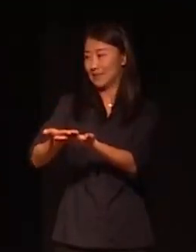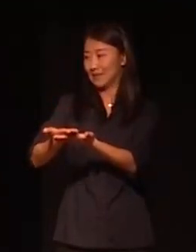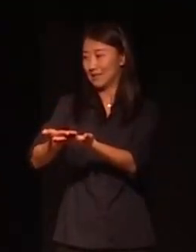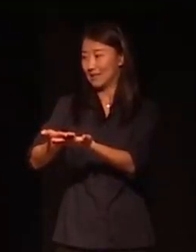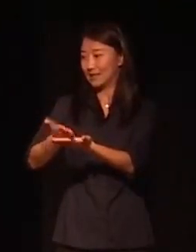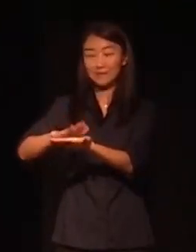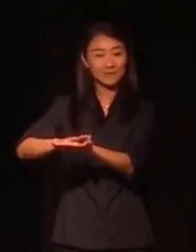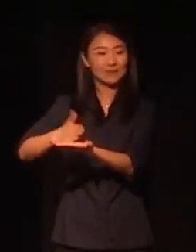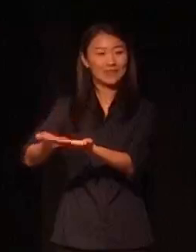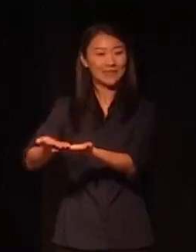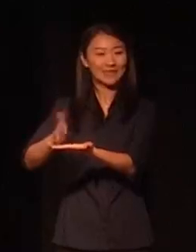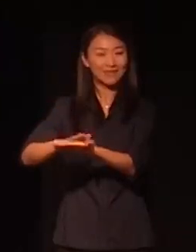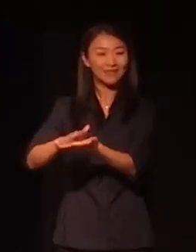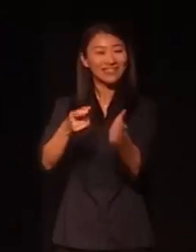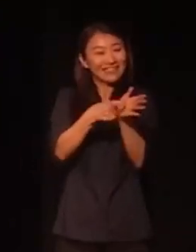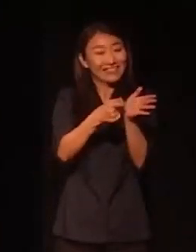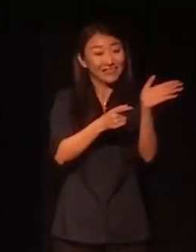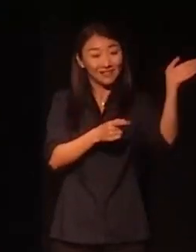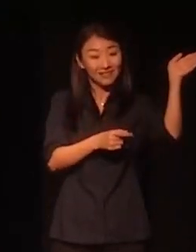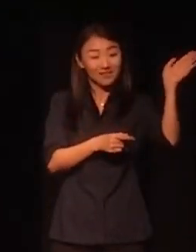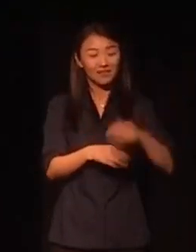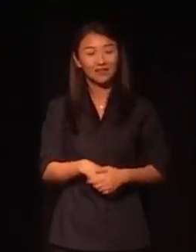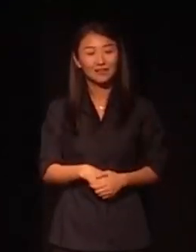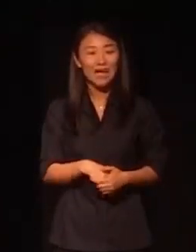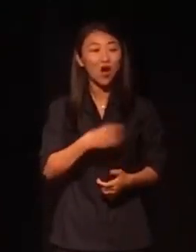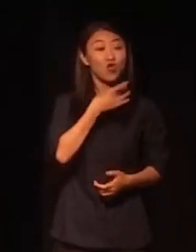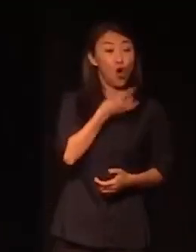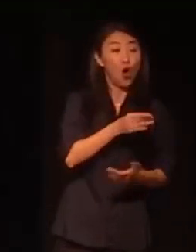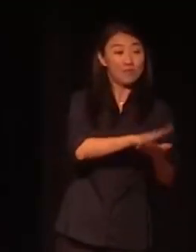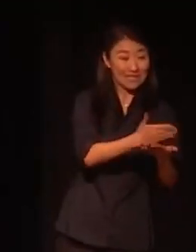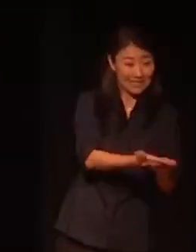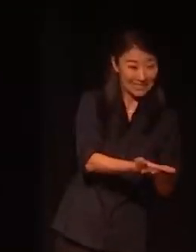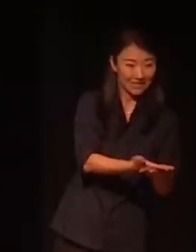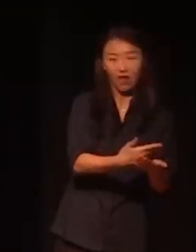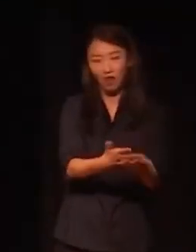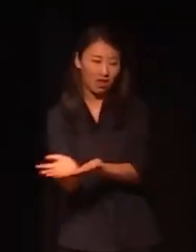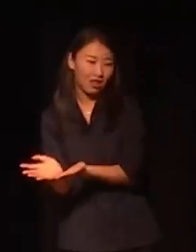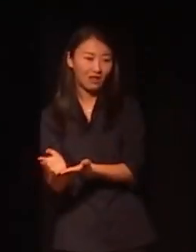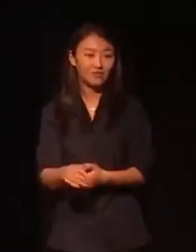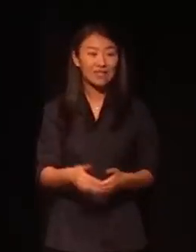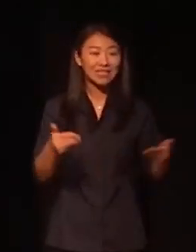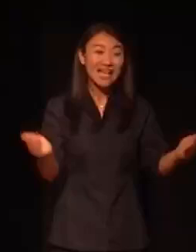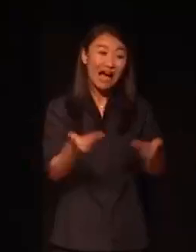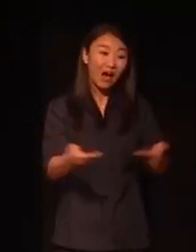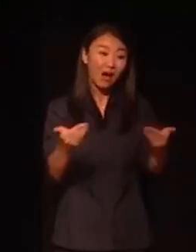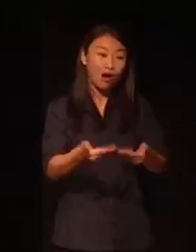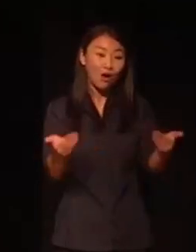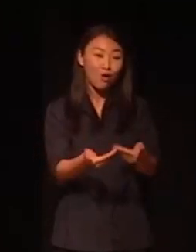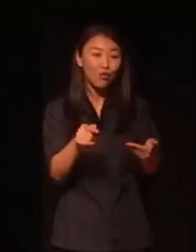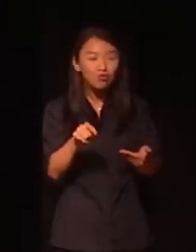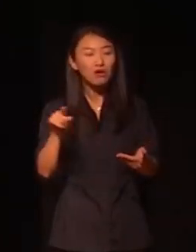pan fry. Okay, and gan pian and pian and so on. And chao would be